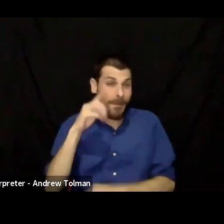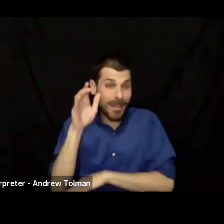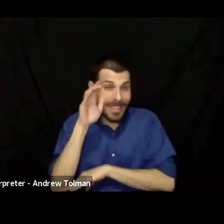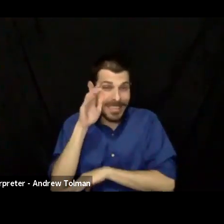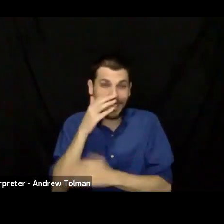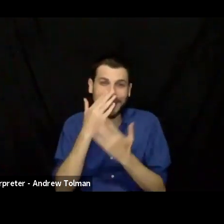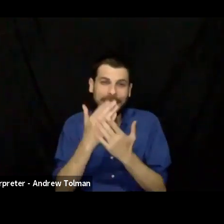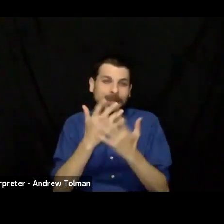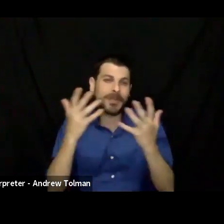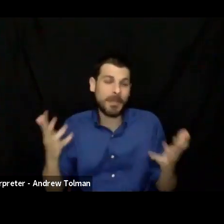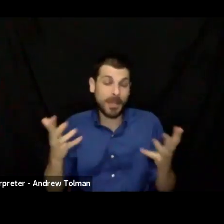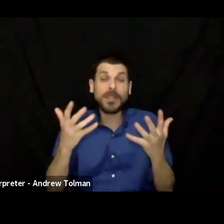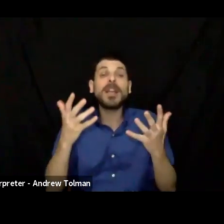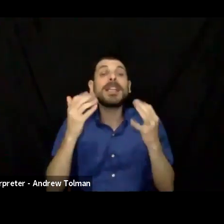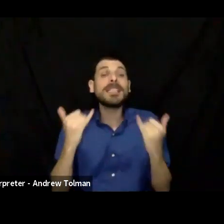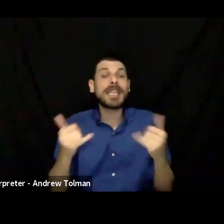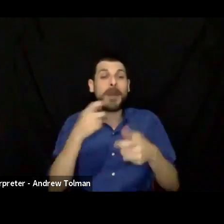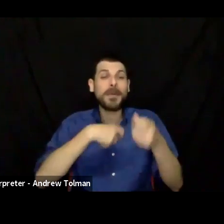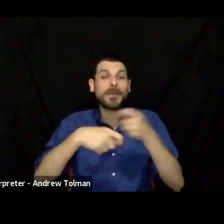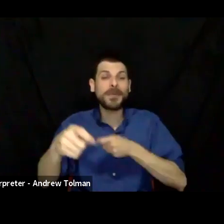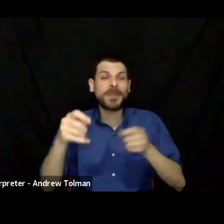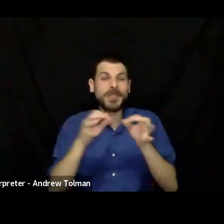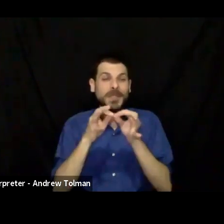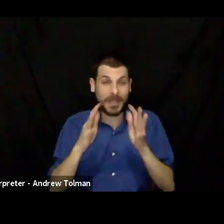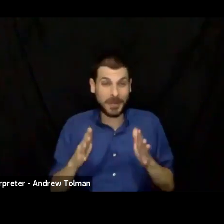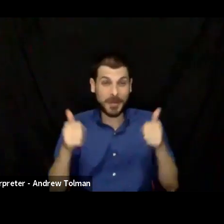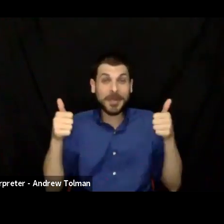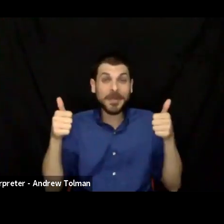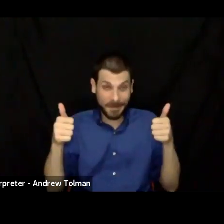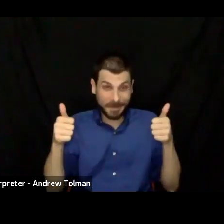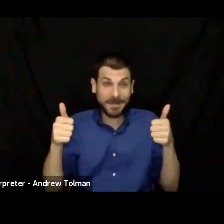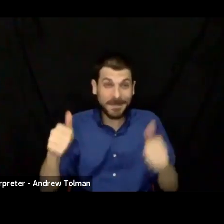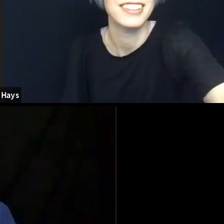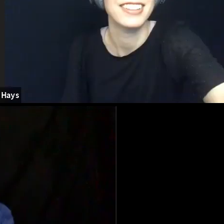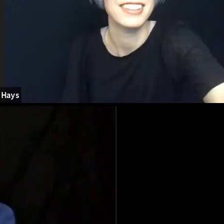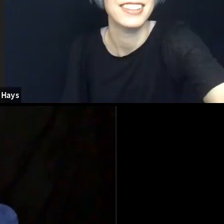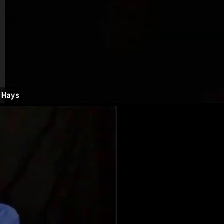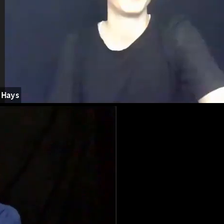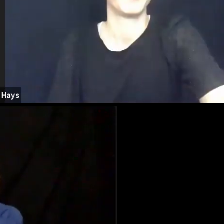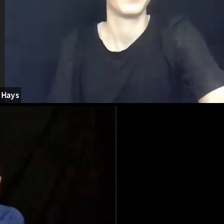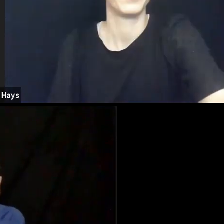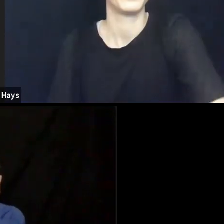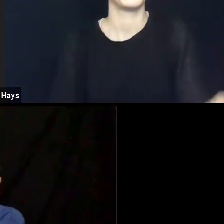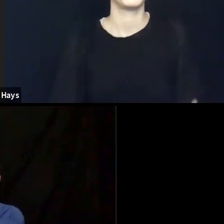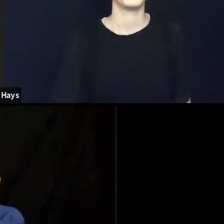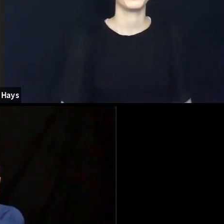tonight to rally all of us together for Teressa.